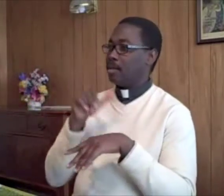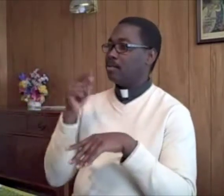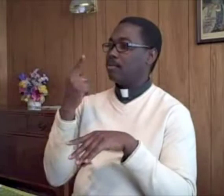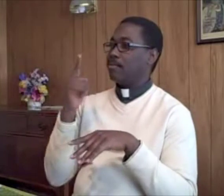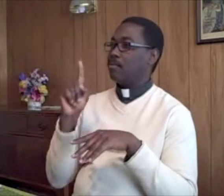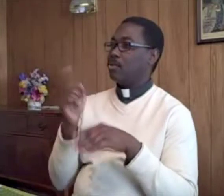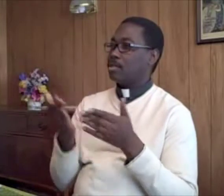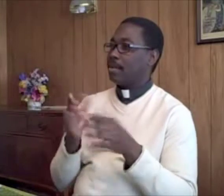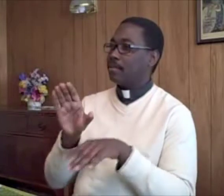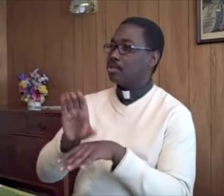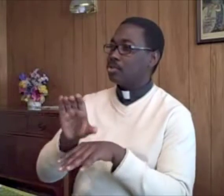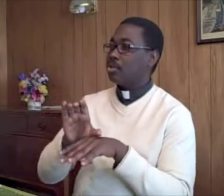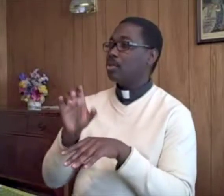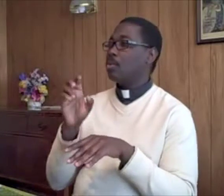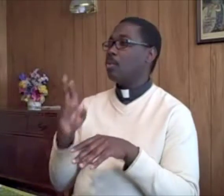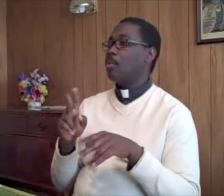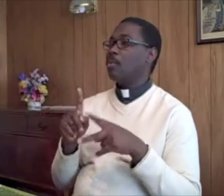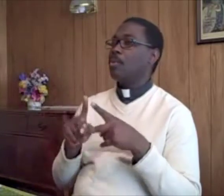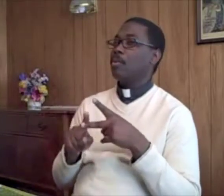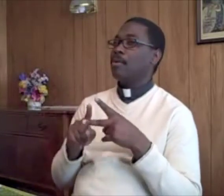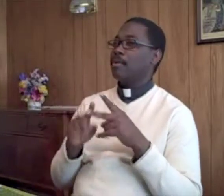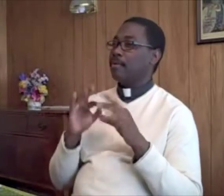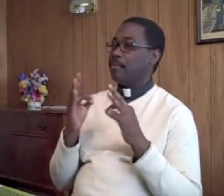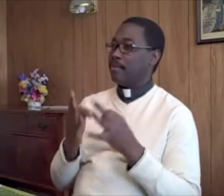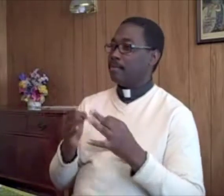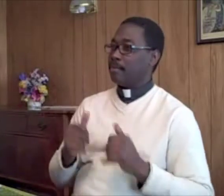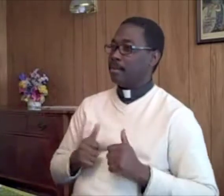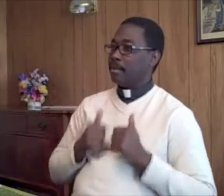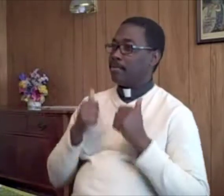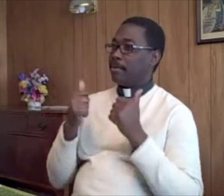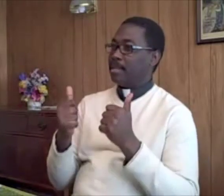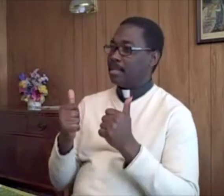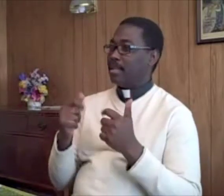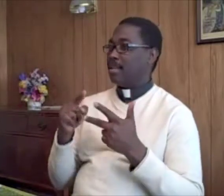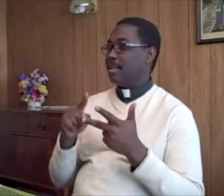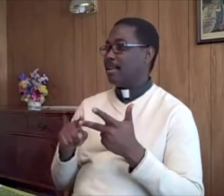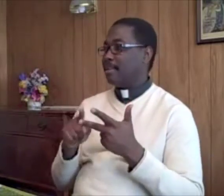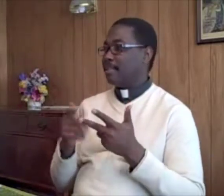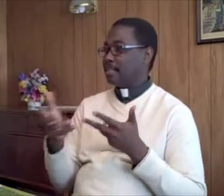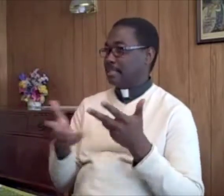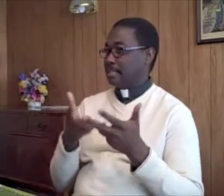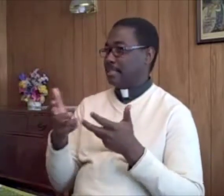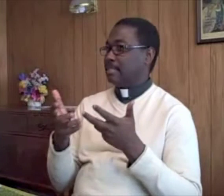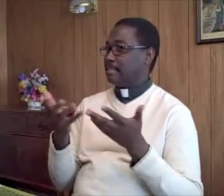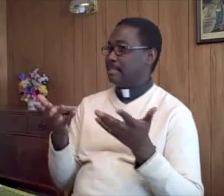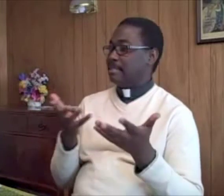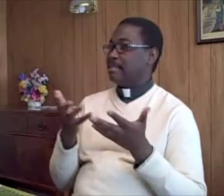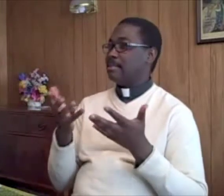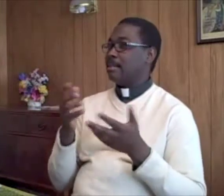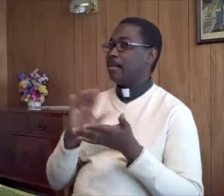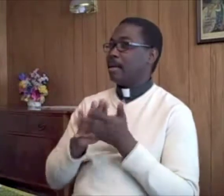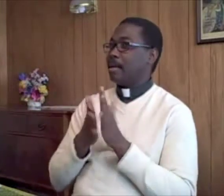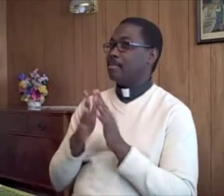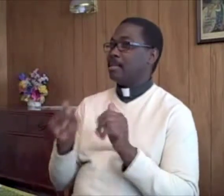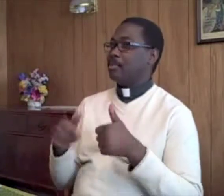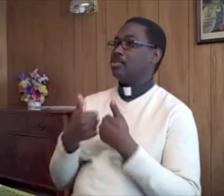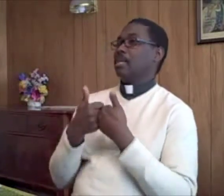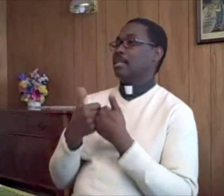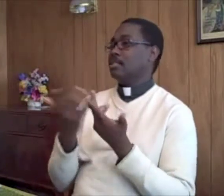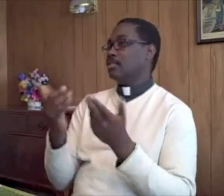serve the church so that these families can survive within the church? And that has become, I guess, quite a challenge